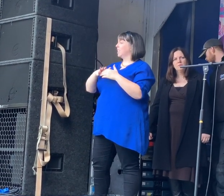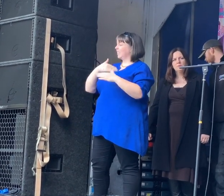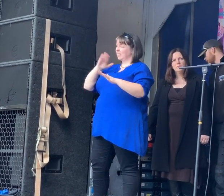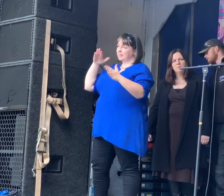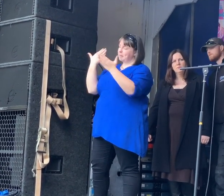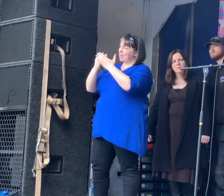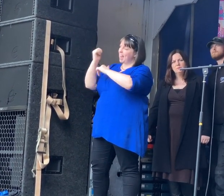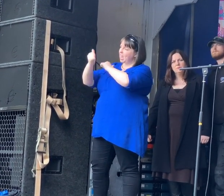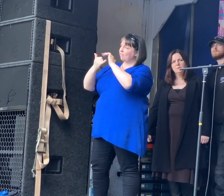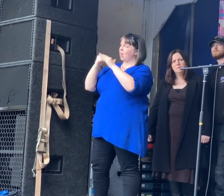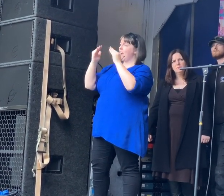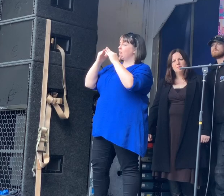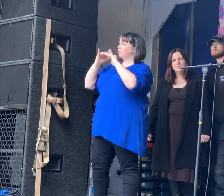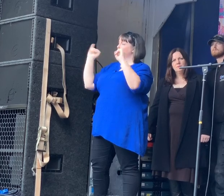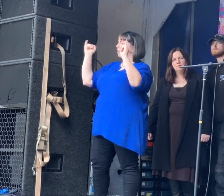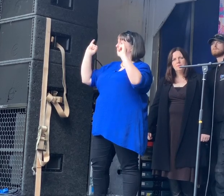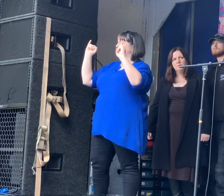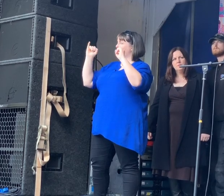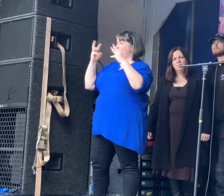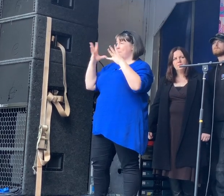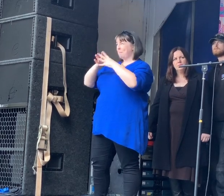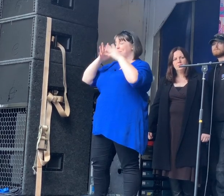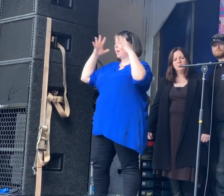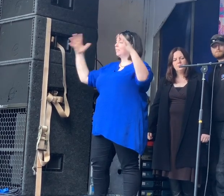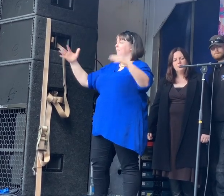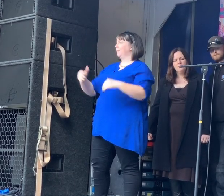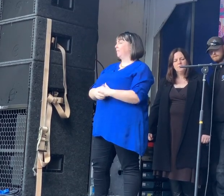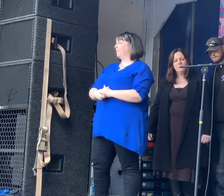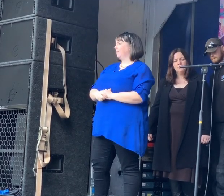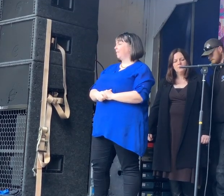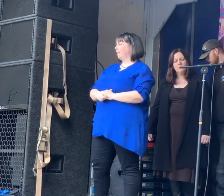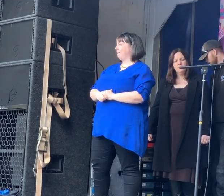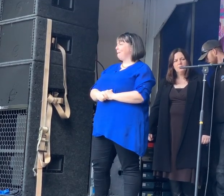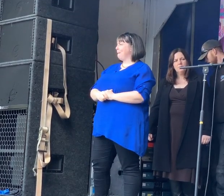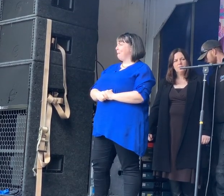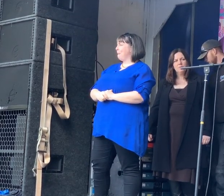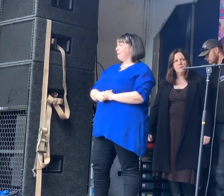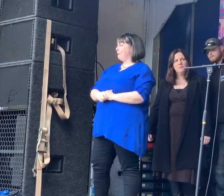on the housing crisis. It's going to be massive.